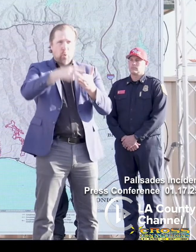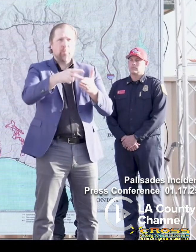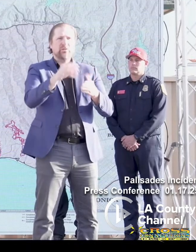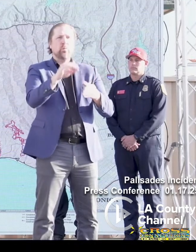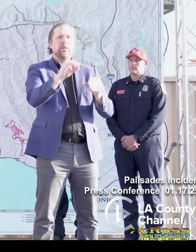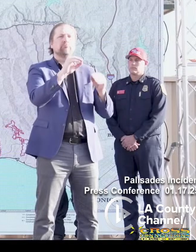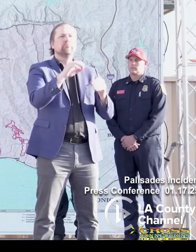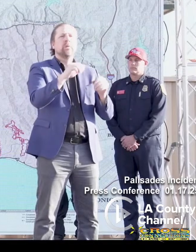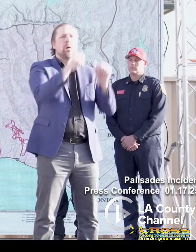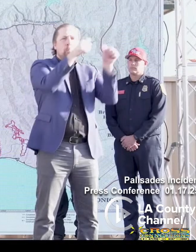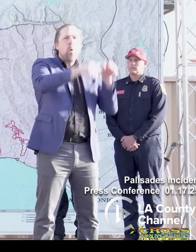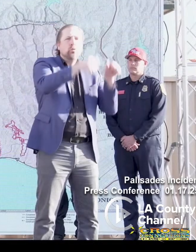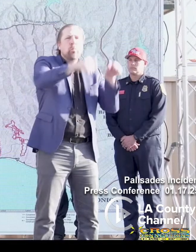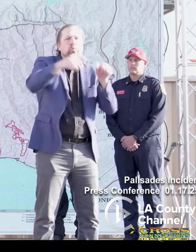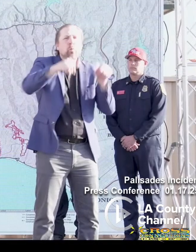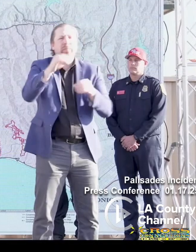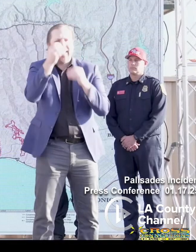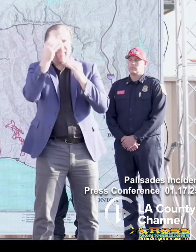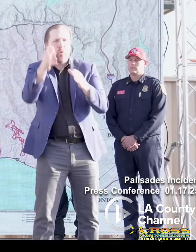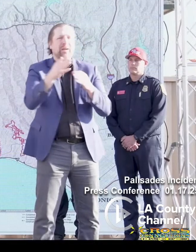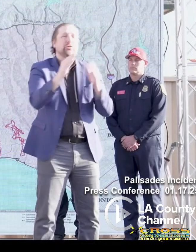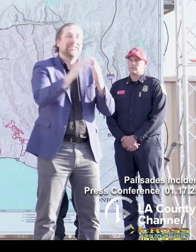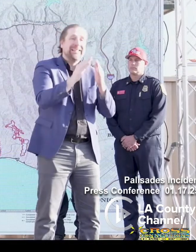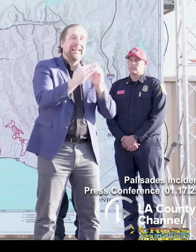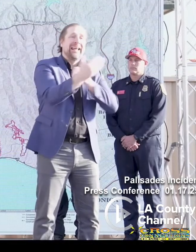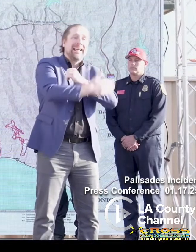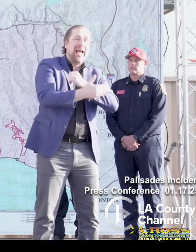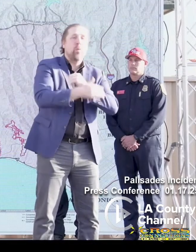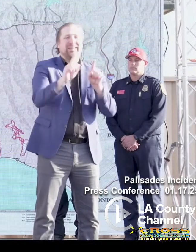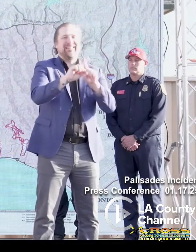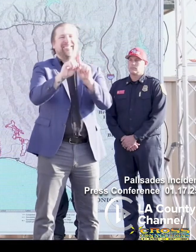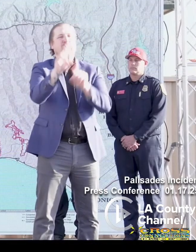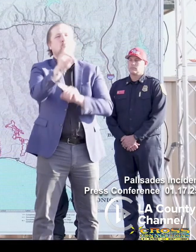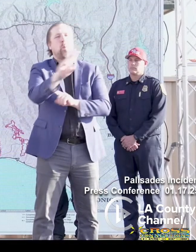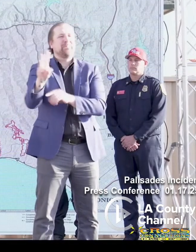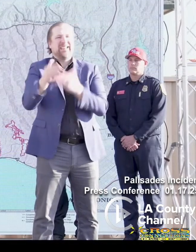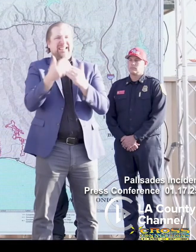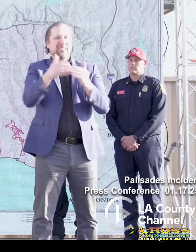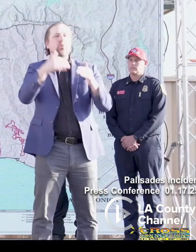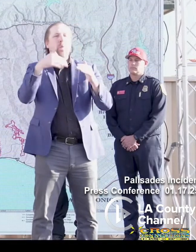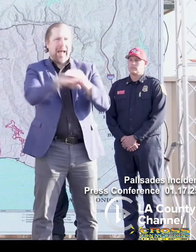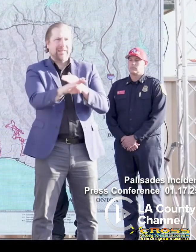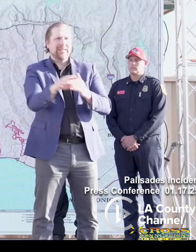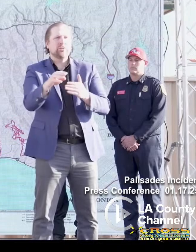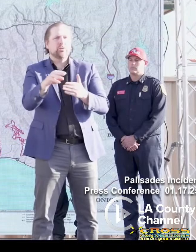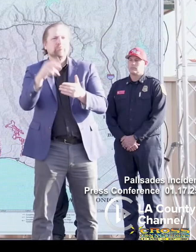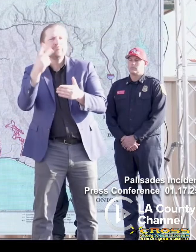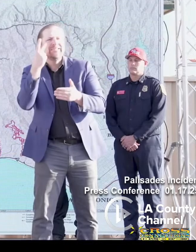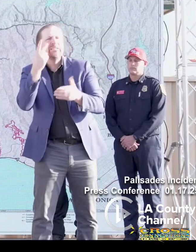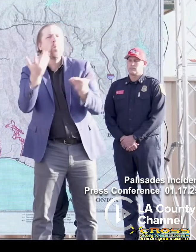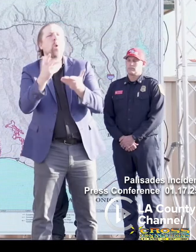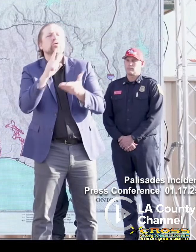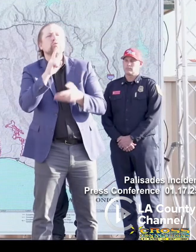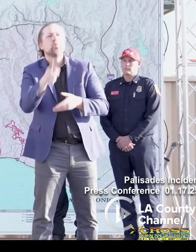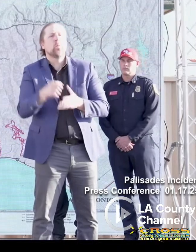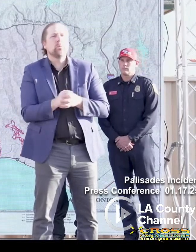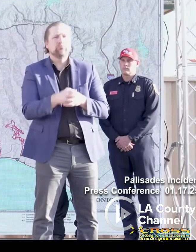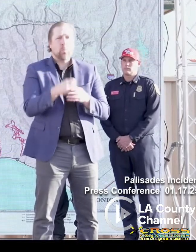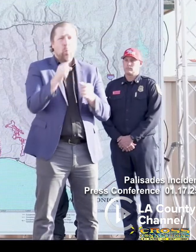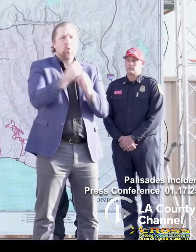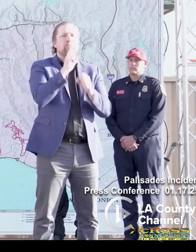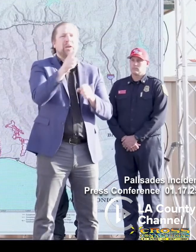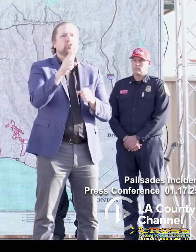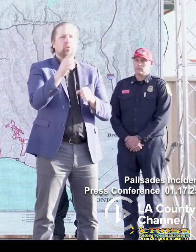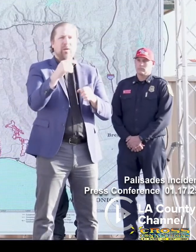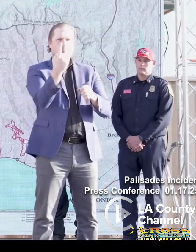many places, the city website, the county website, so that you can easily access and verify what's true. We want to make sure that you